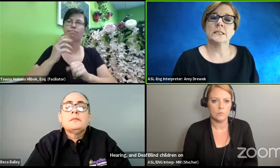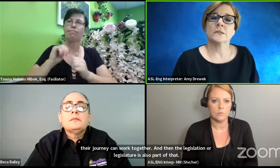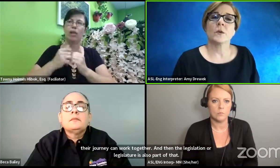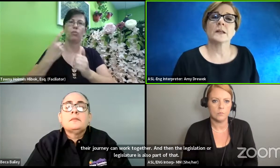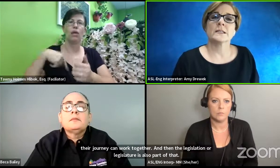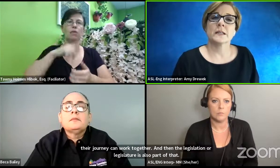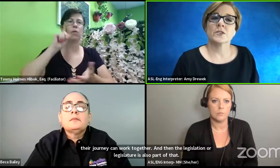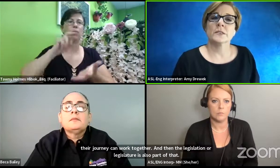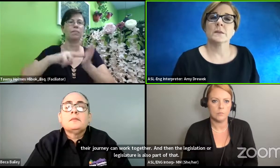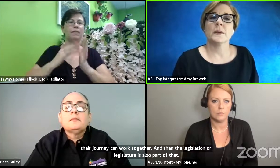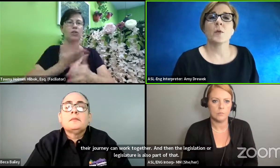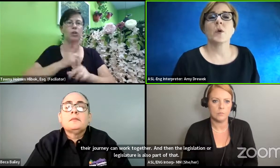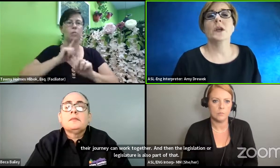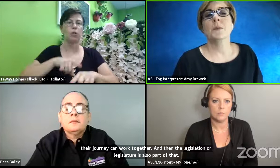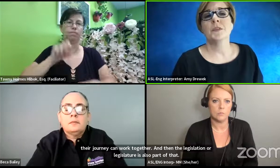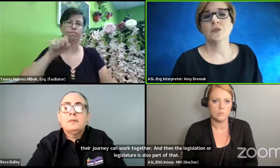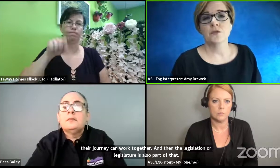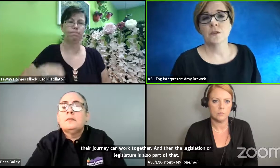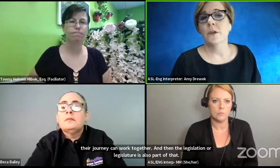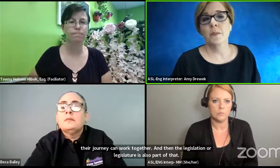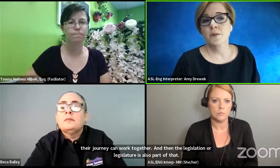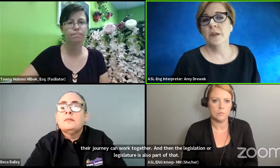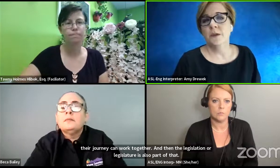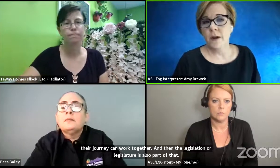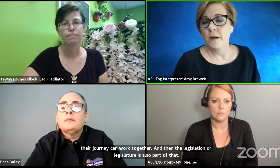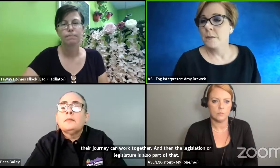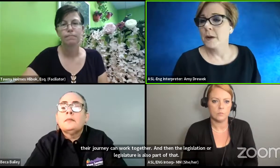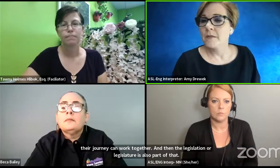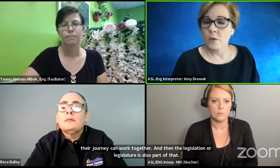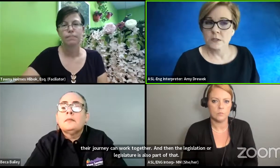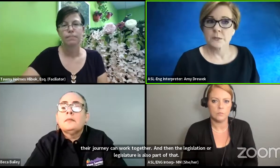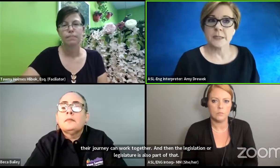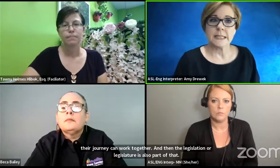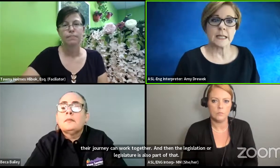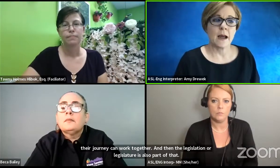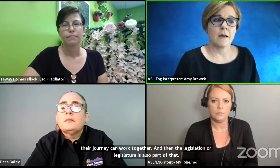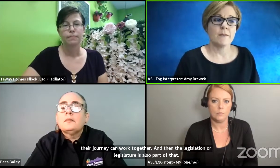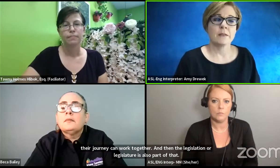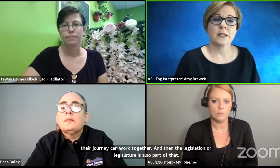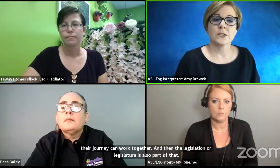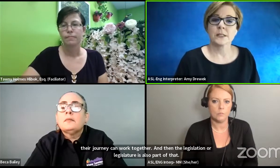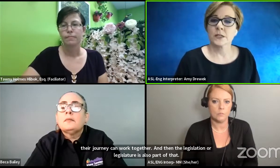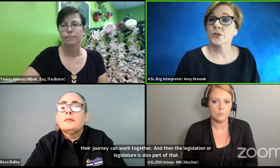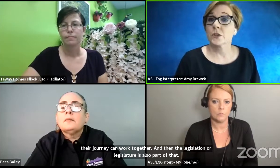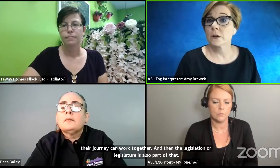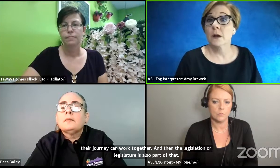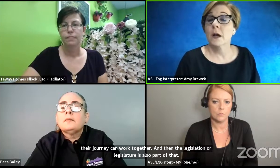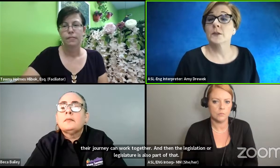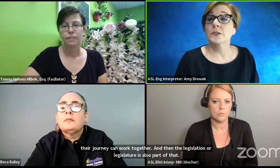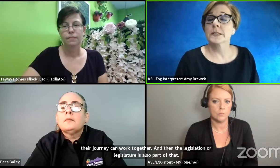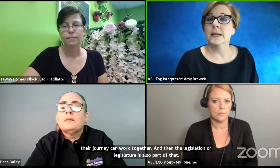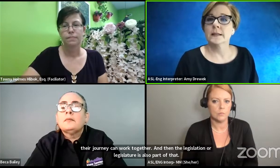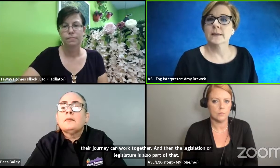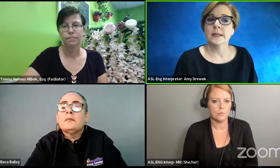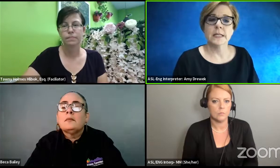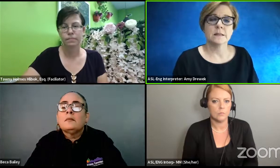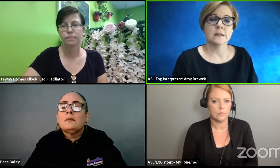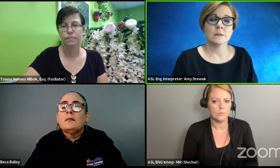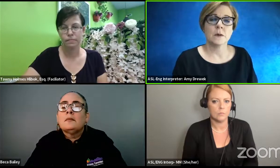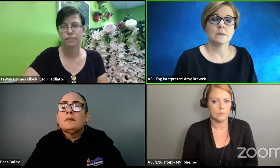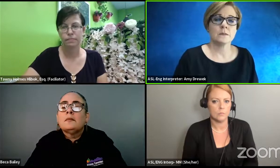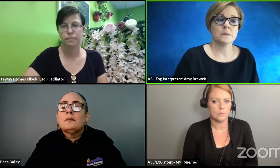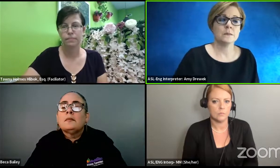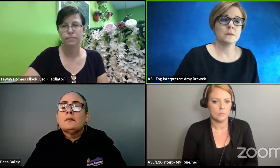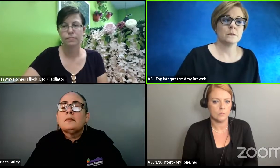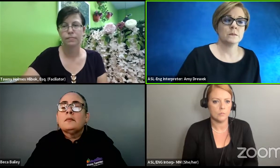The agencies and organizations and people working with the children are the boots on the ground, but of course we need to have the legislature understanding the